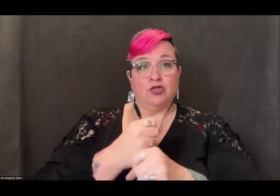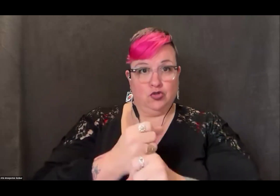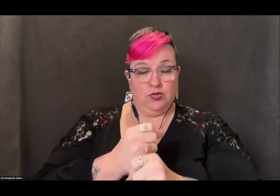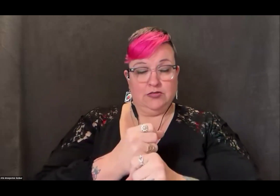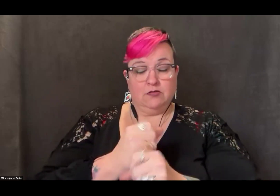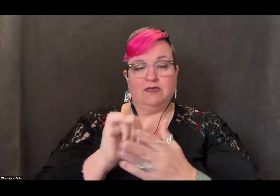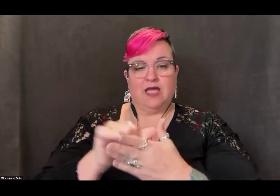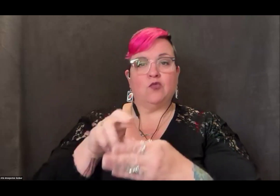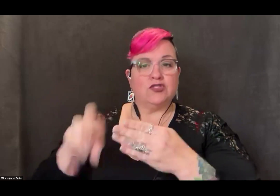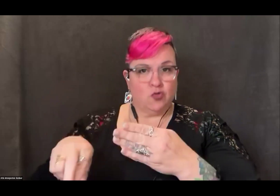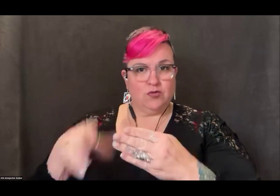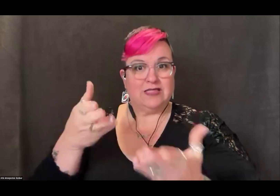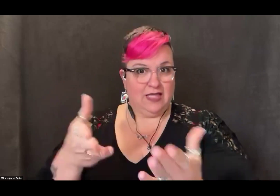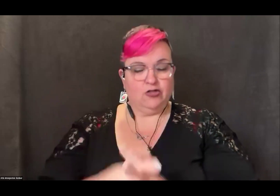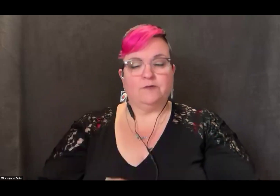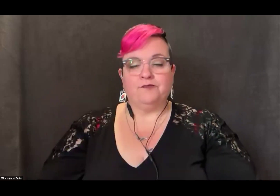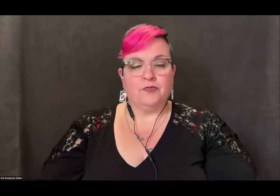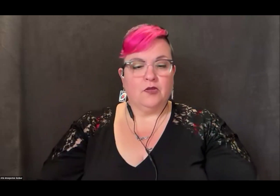a result here.